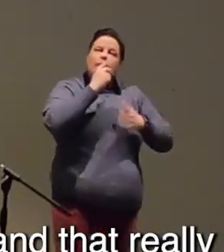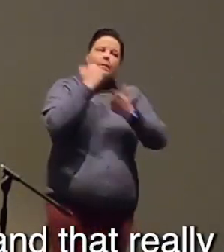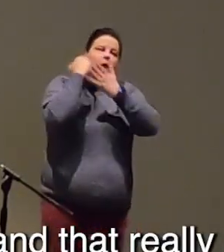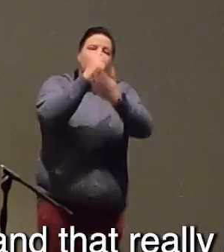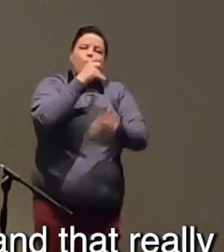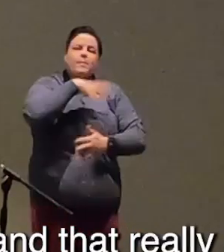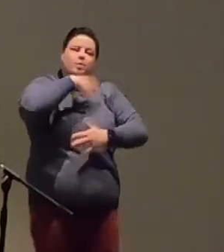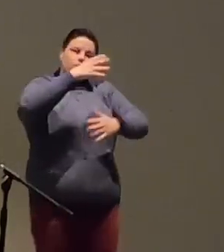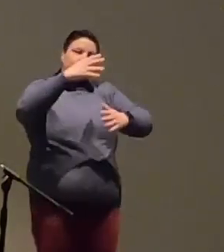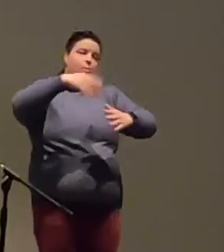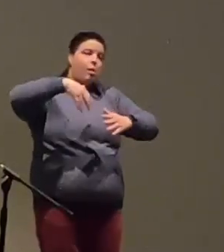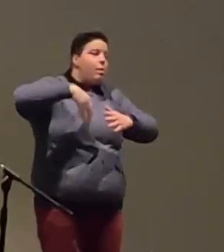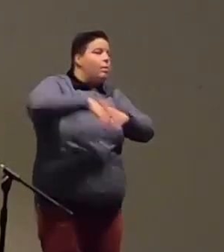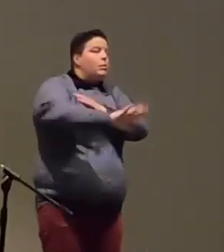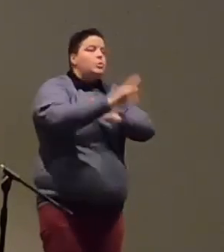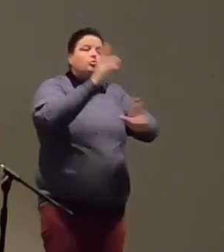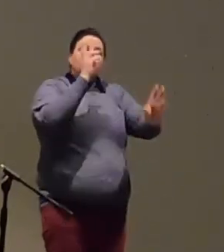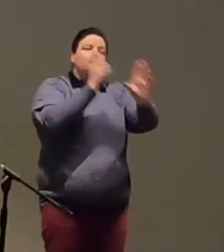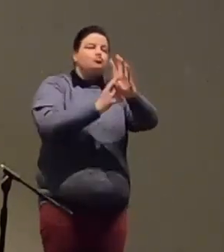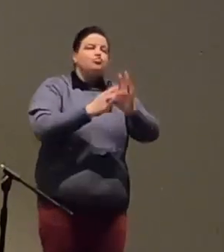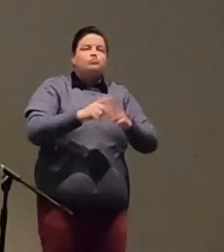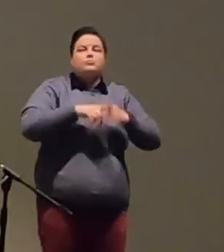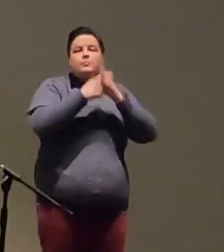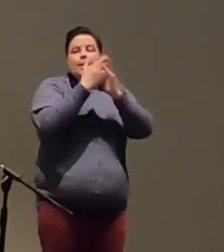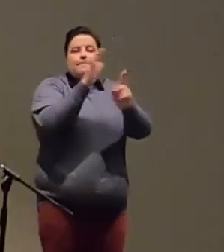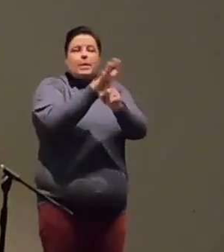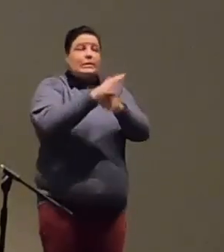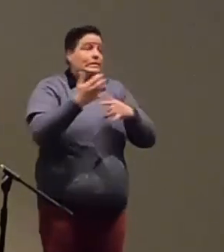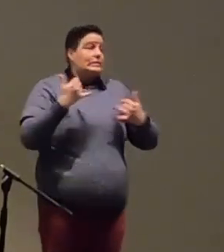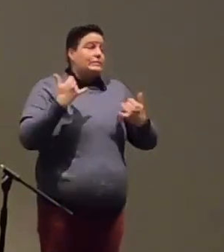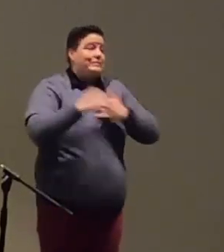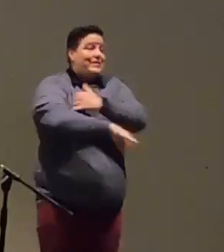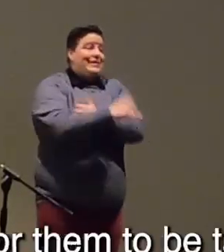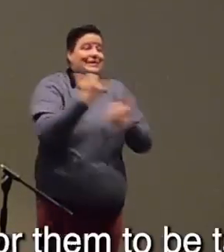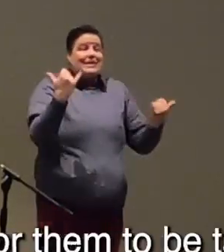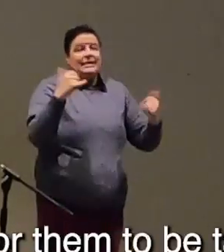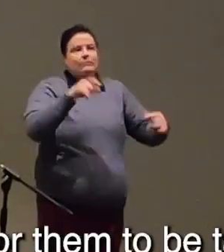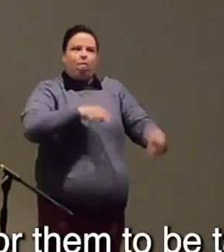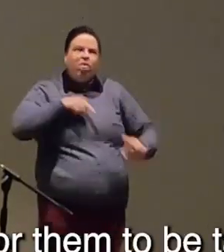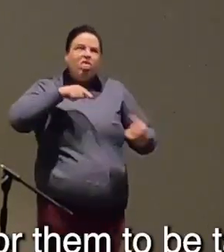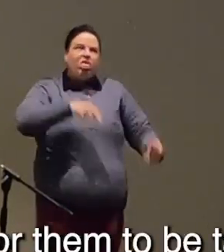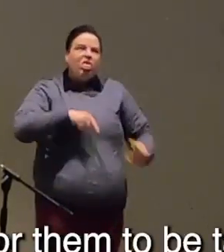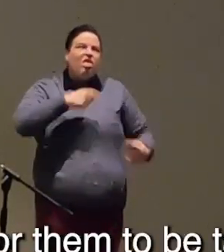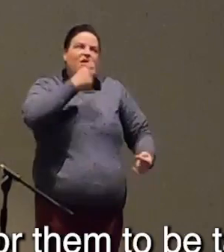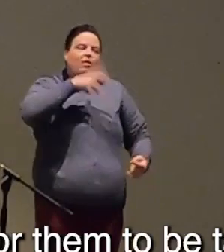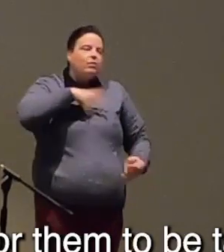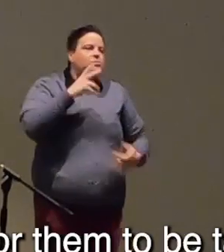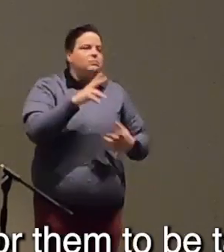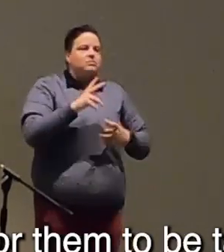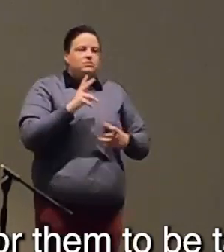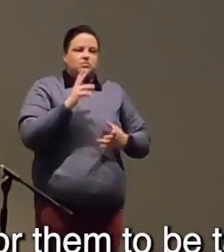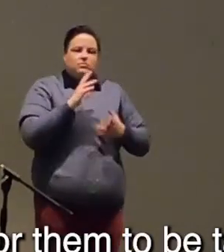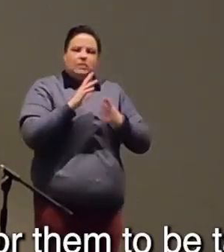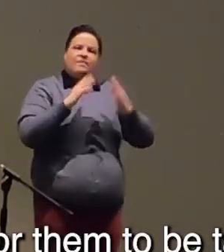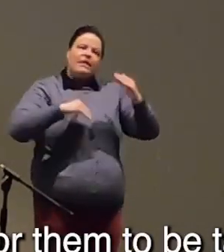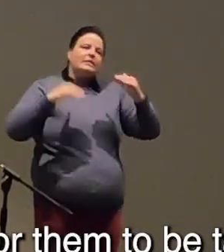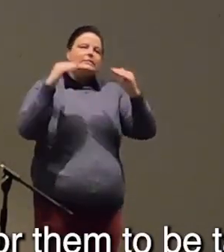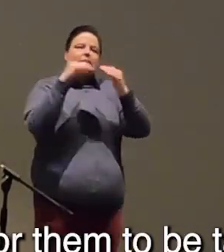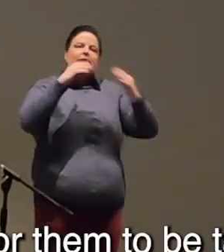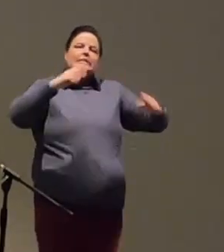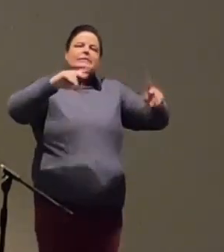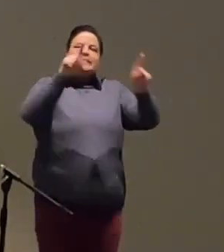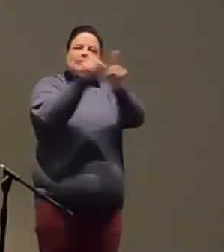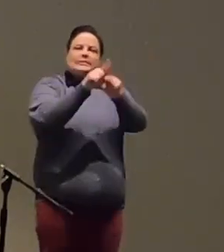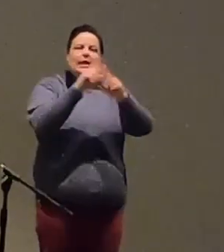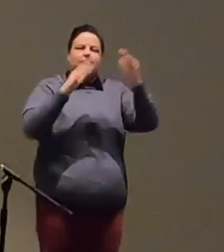scene. But it's still today for women is a struggle for them to, be taken at the same caliber as